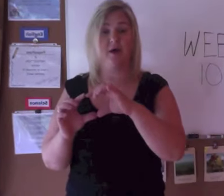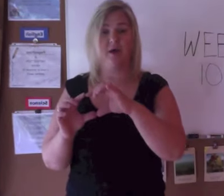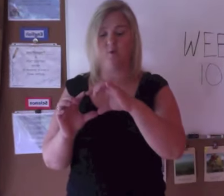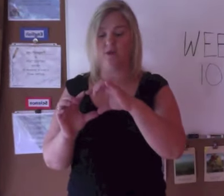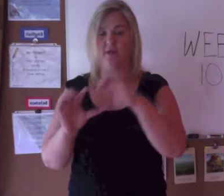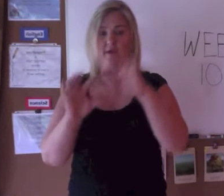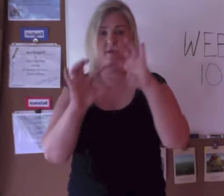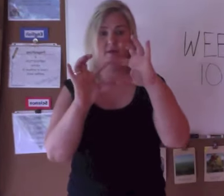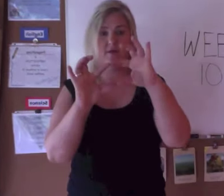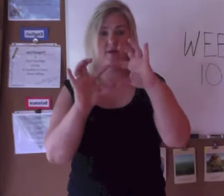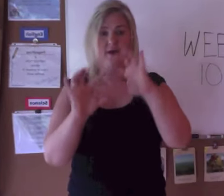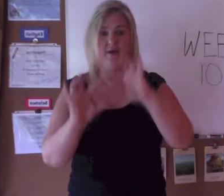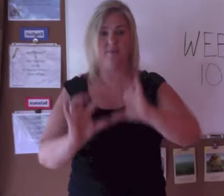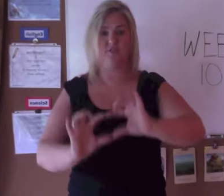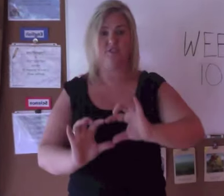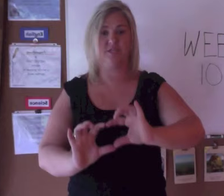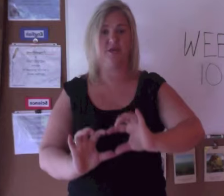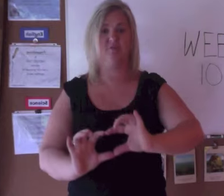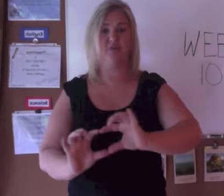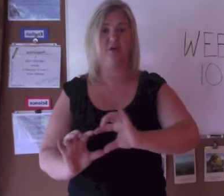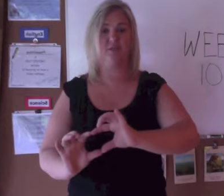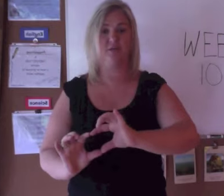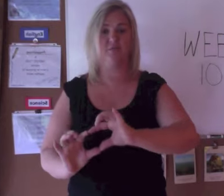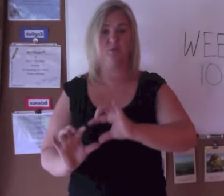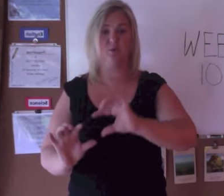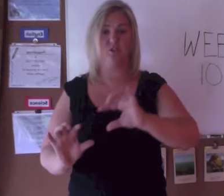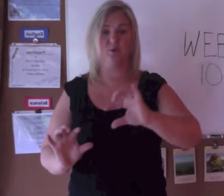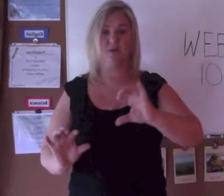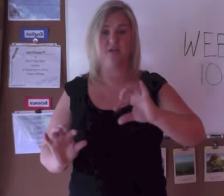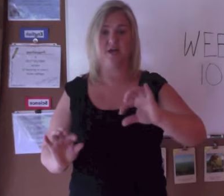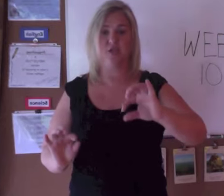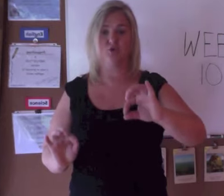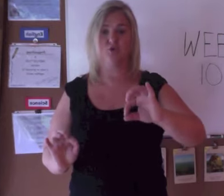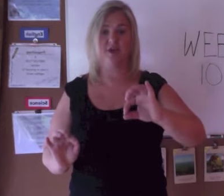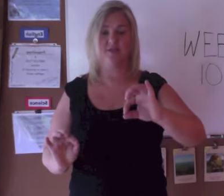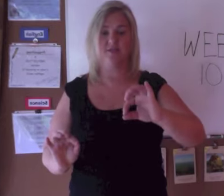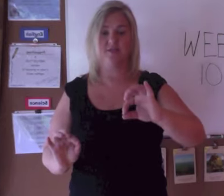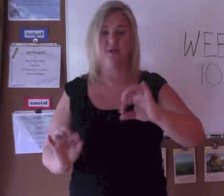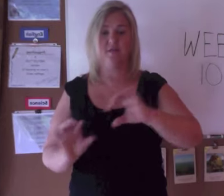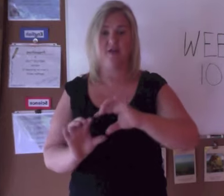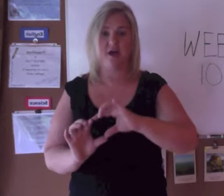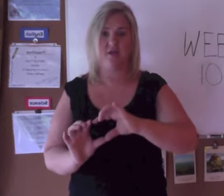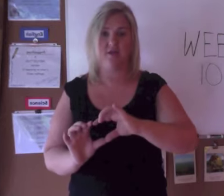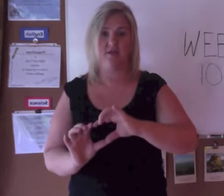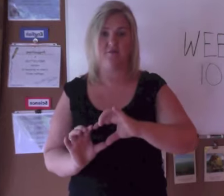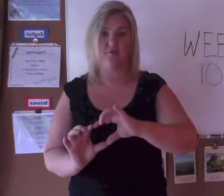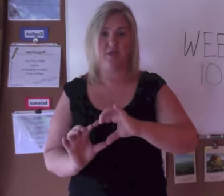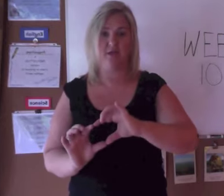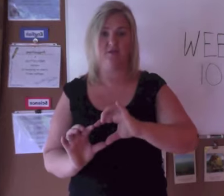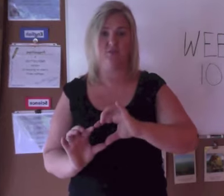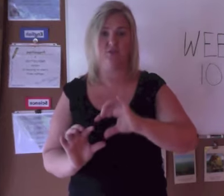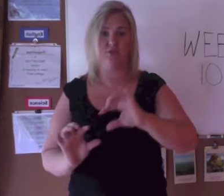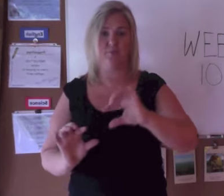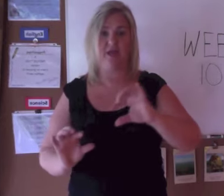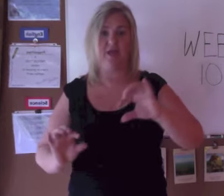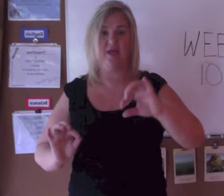We're going to just take our fingertips and we're just going to kind of trace the island of Japan. So